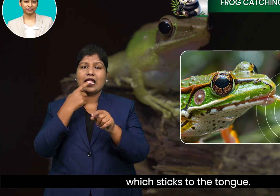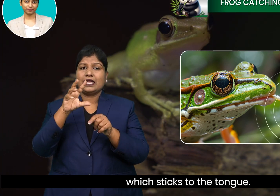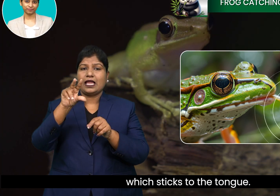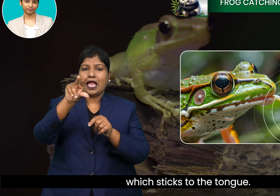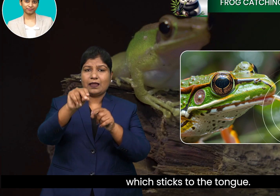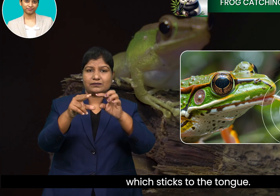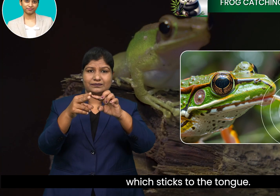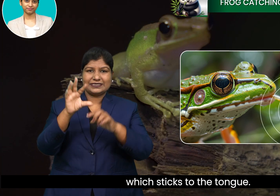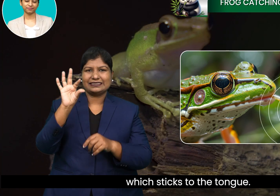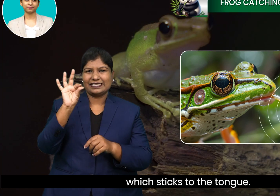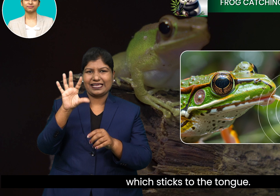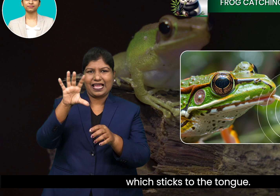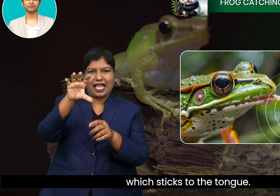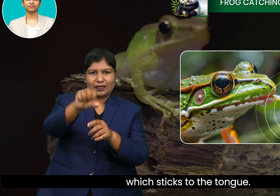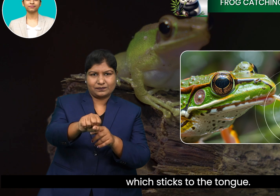tongue.